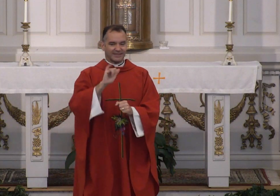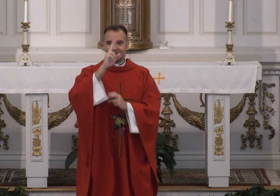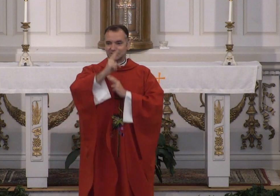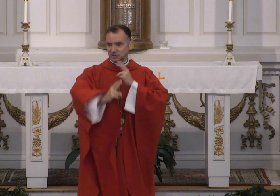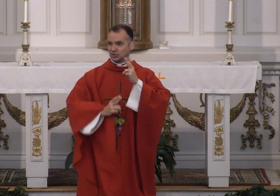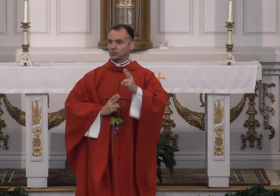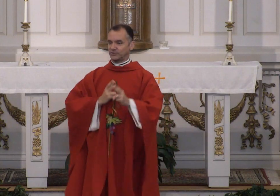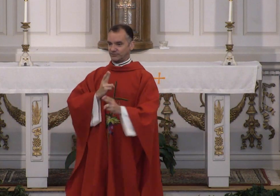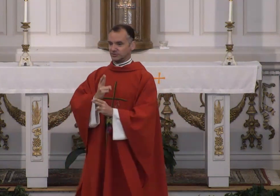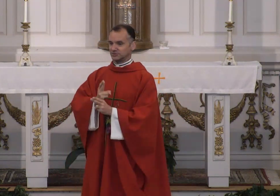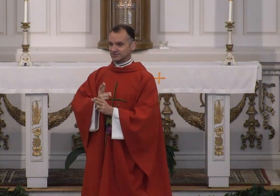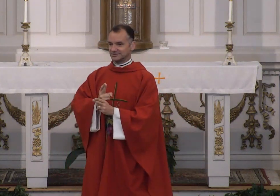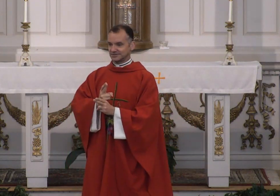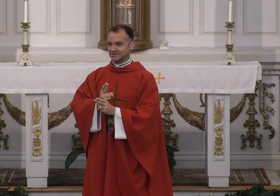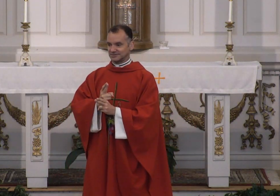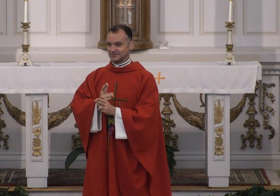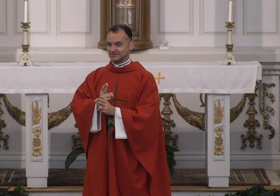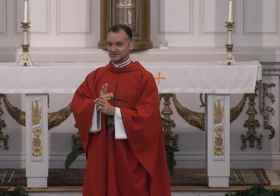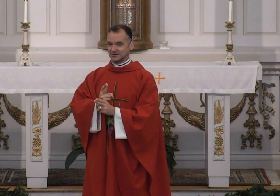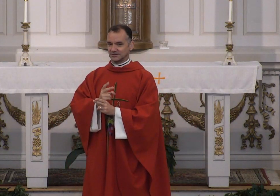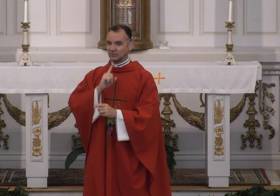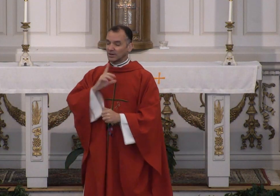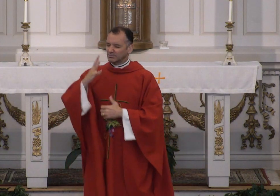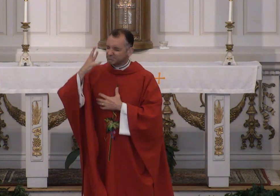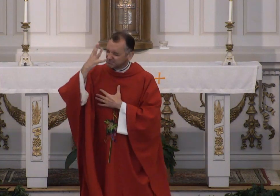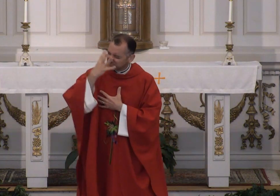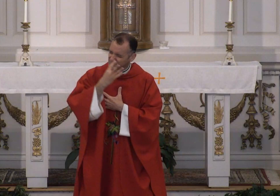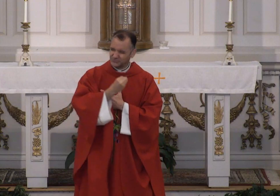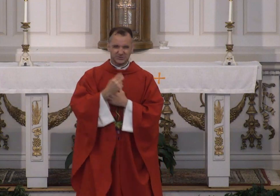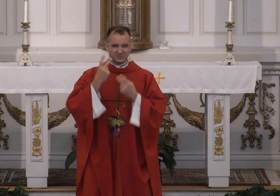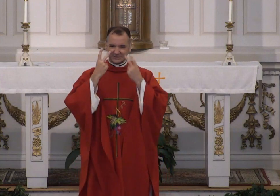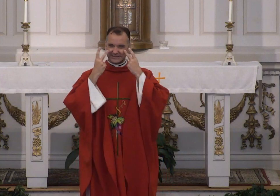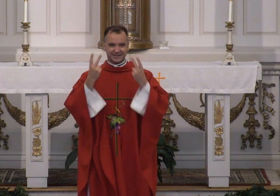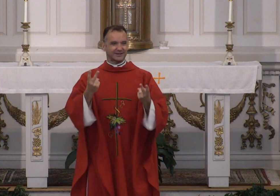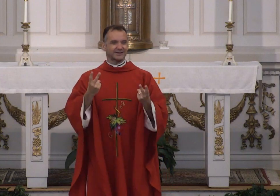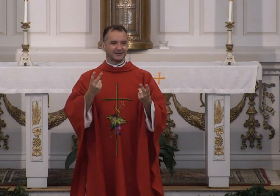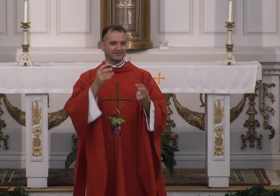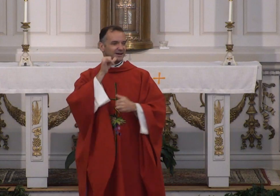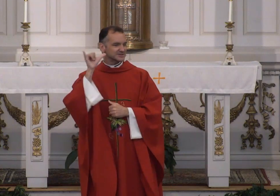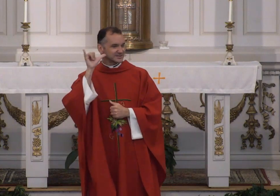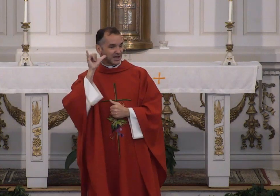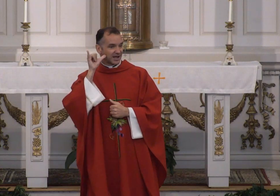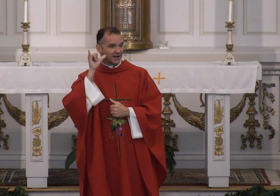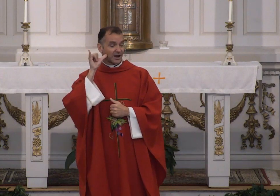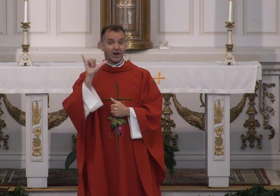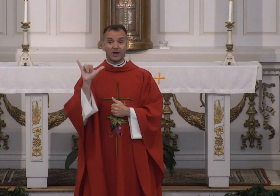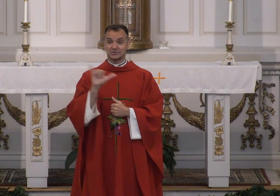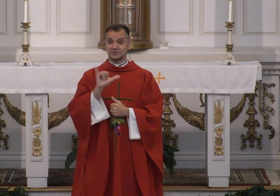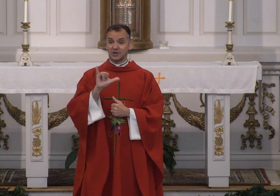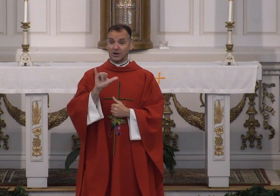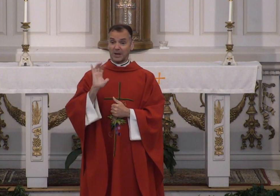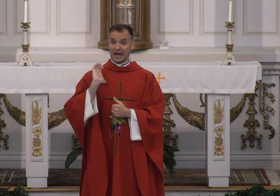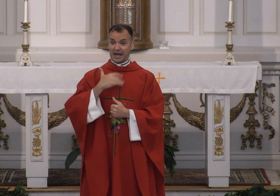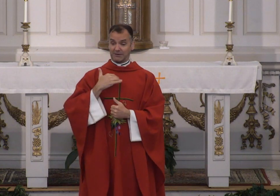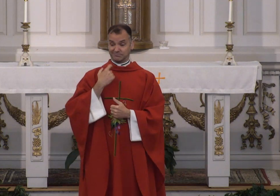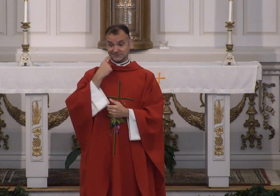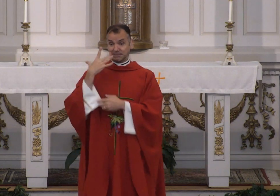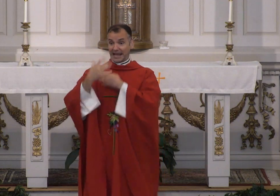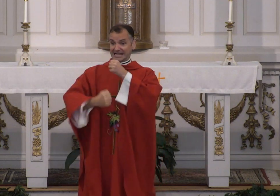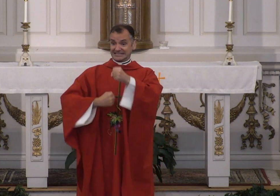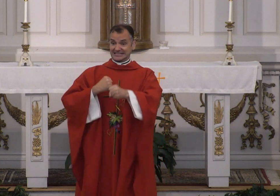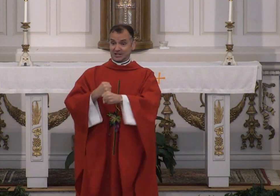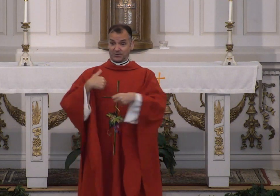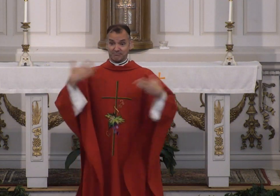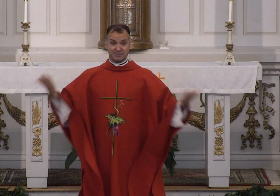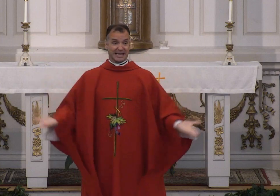diversity. That is what is meant by being Catholic, by having a universal faith. It was beautiful to